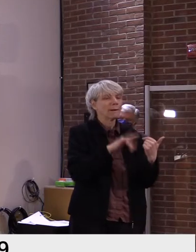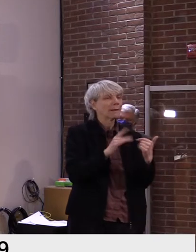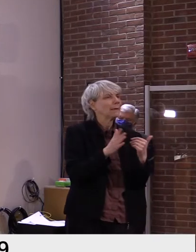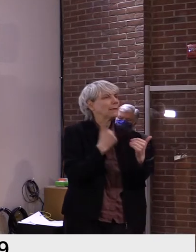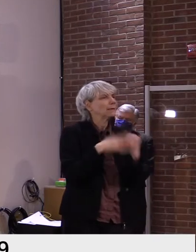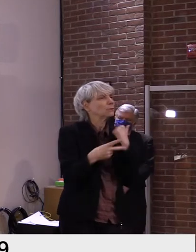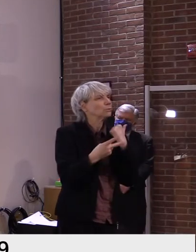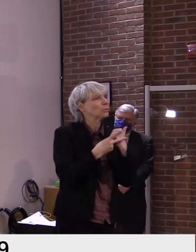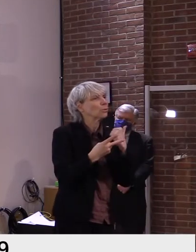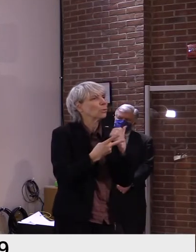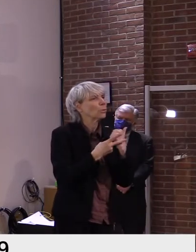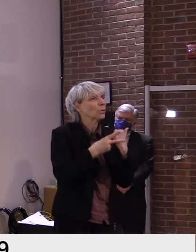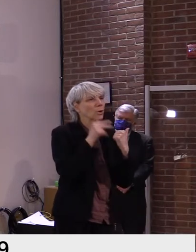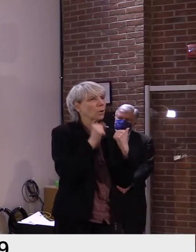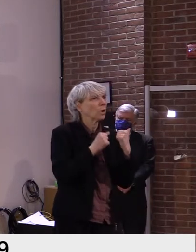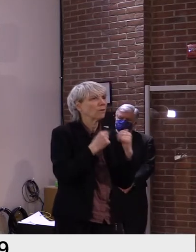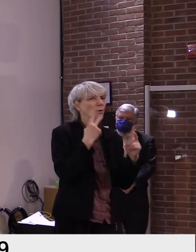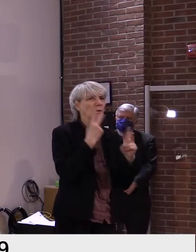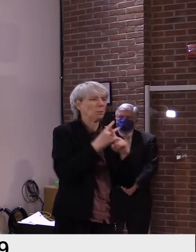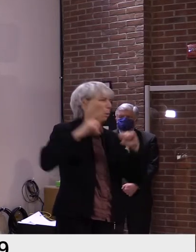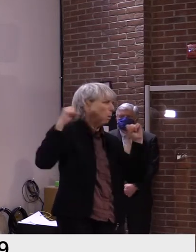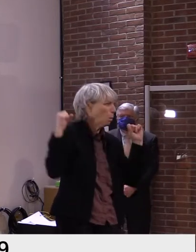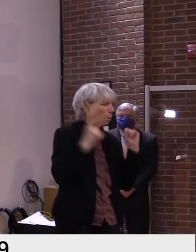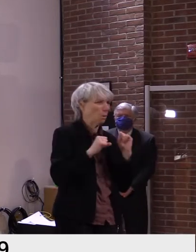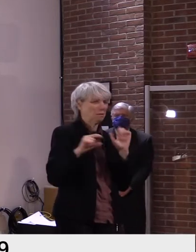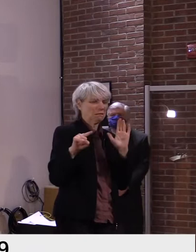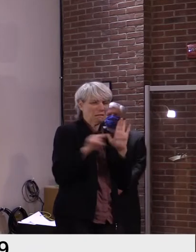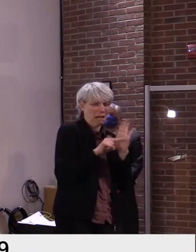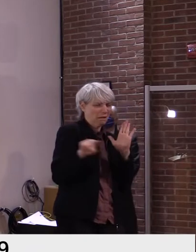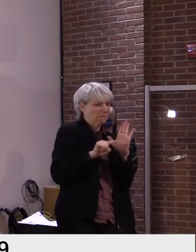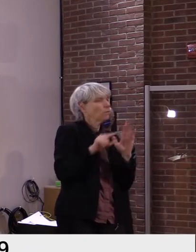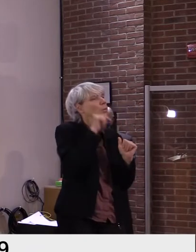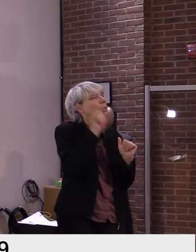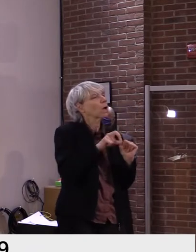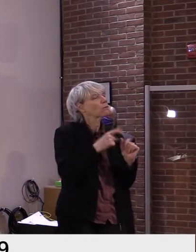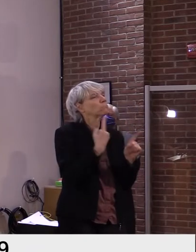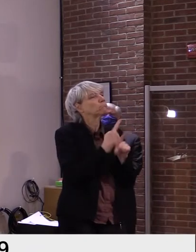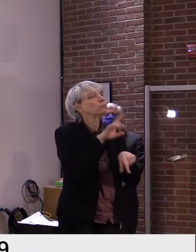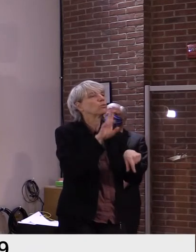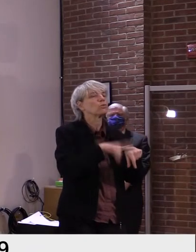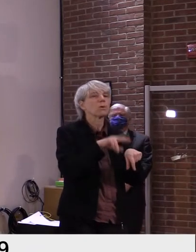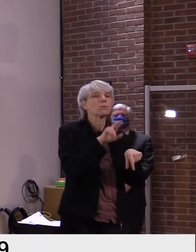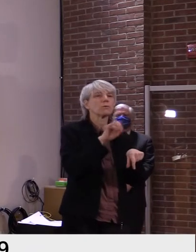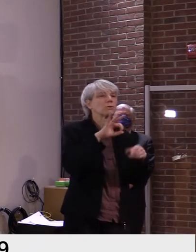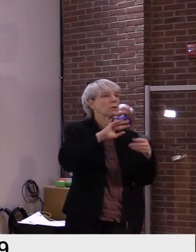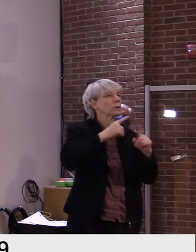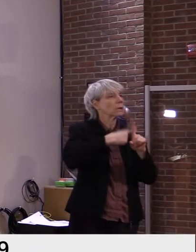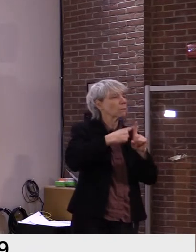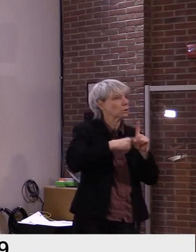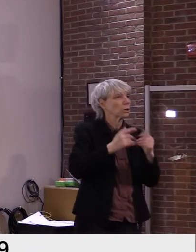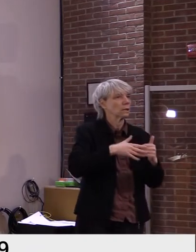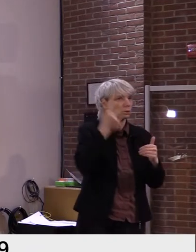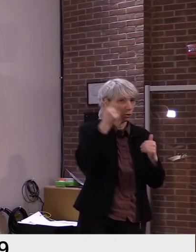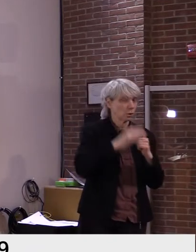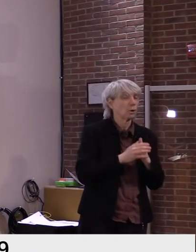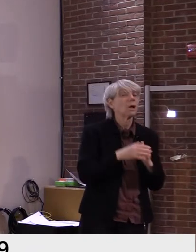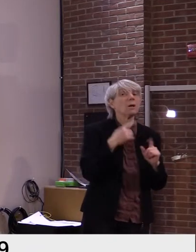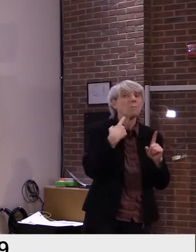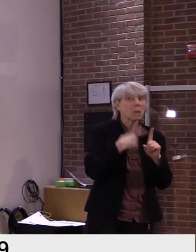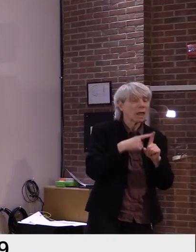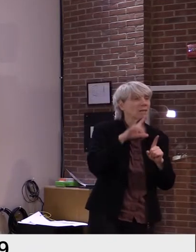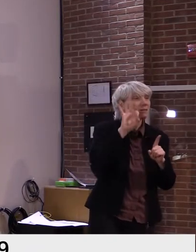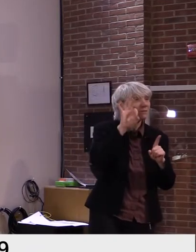with its single dosage labeling. And it is available now, and we hope an even greater supply by the end of this